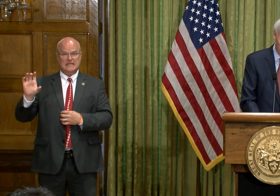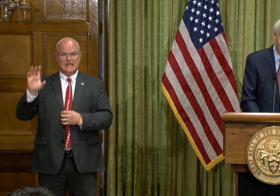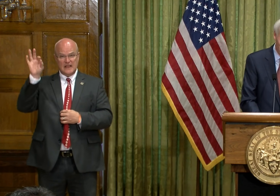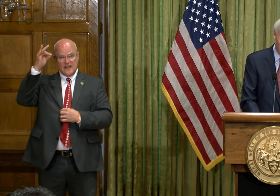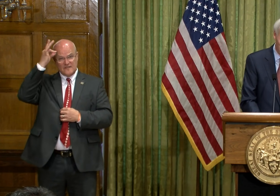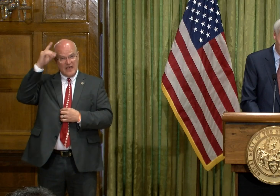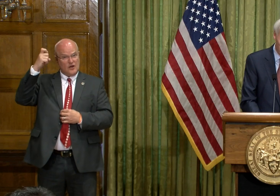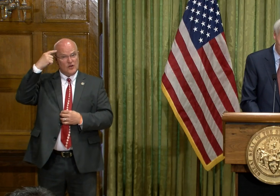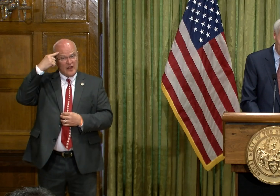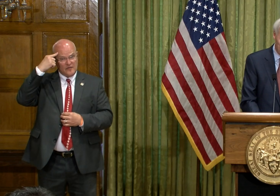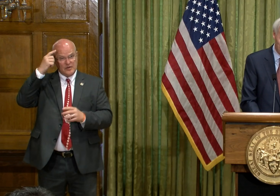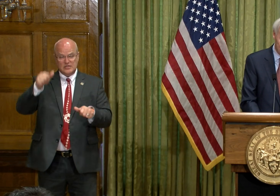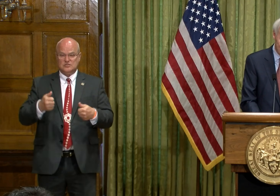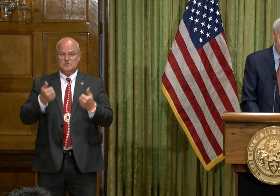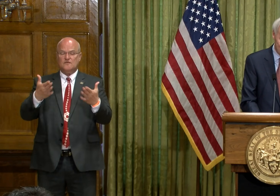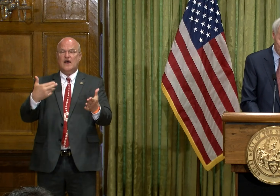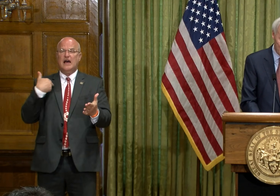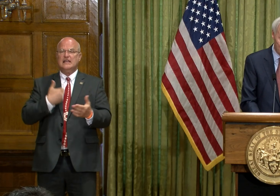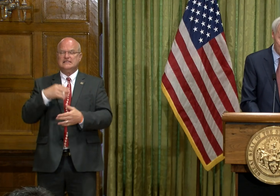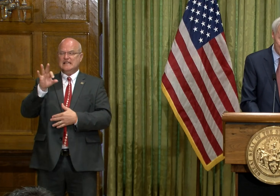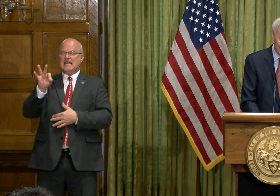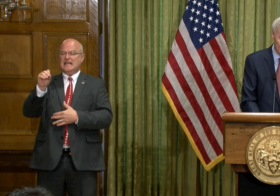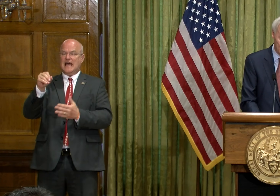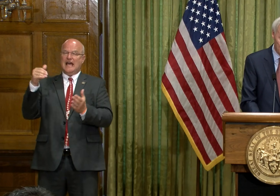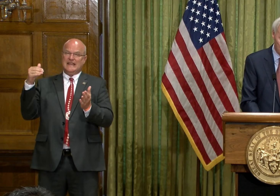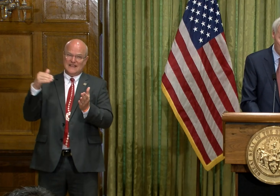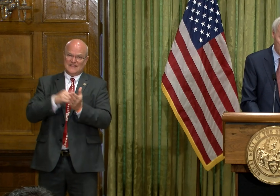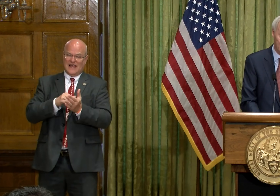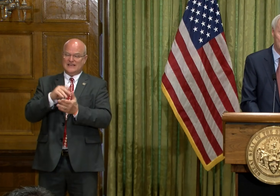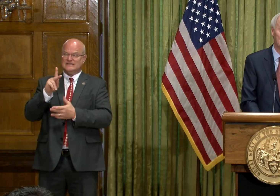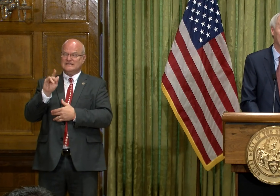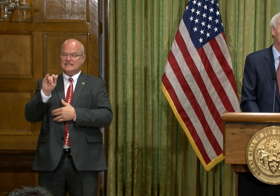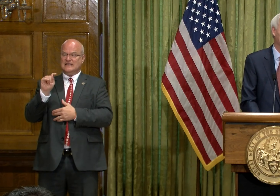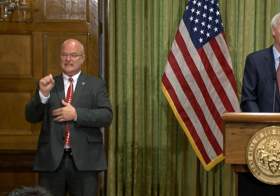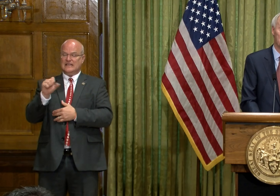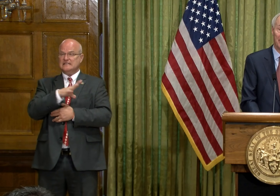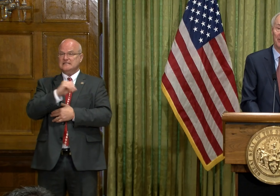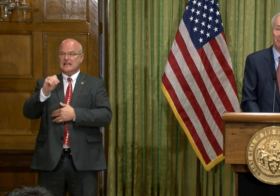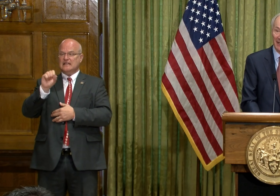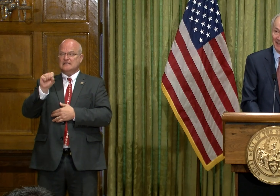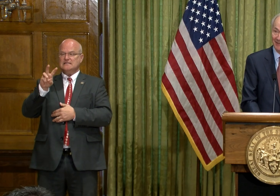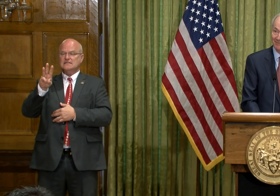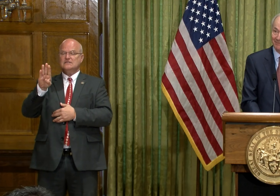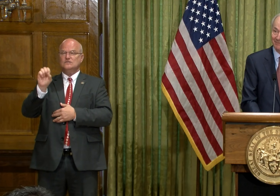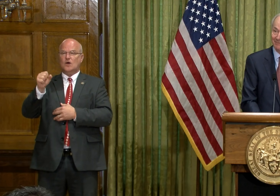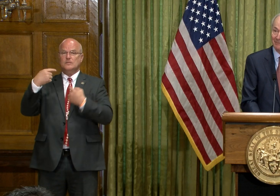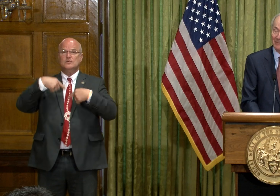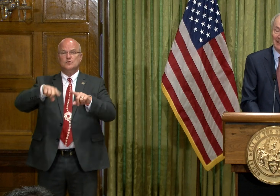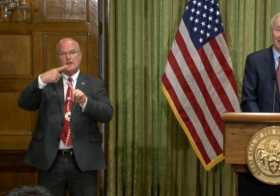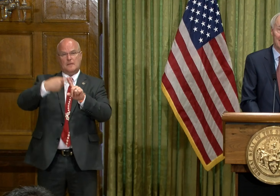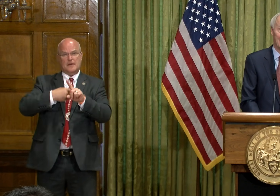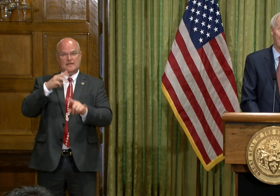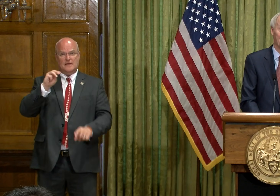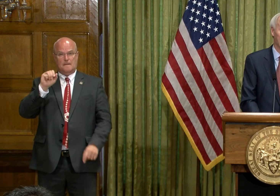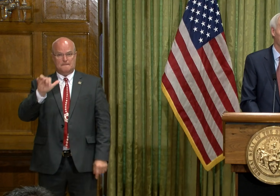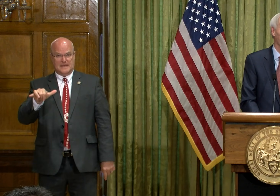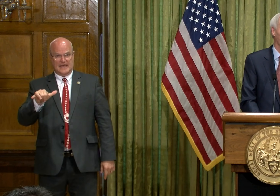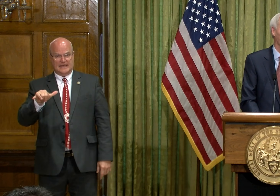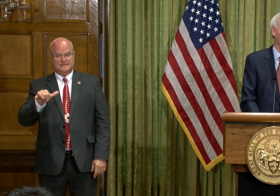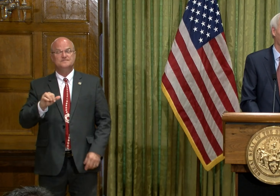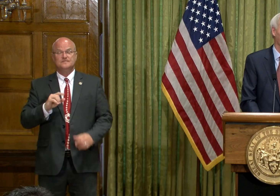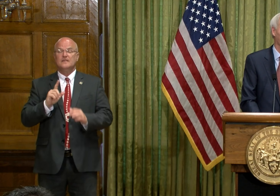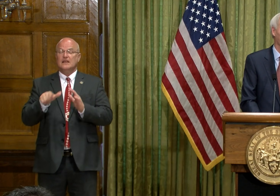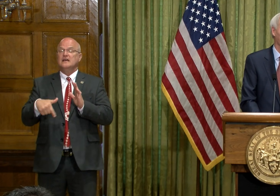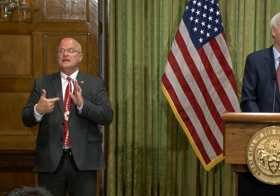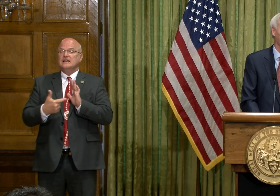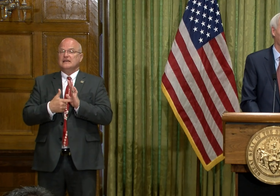the federal government, to provide us 90,000 kits and swabs in the month of May. Now, this